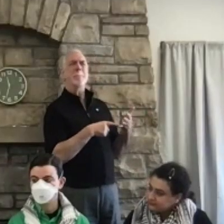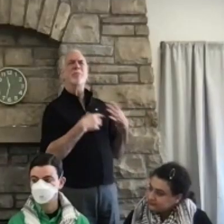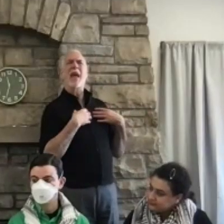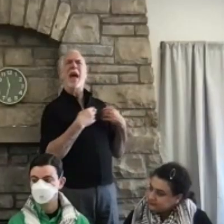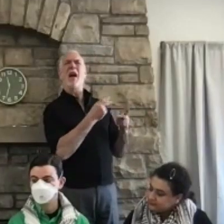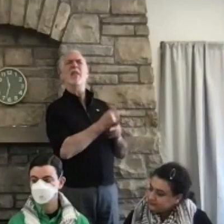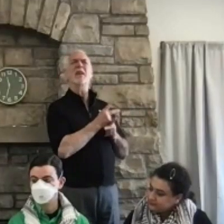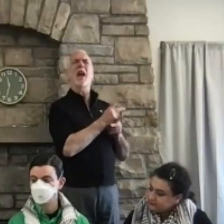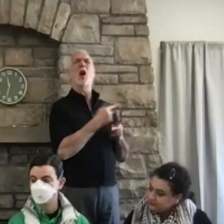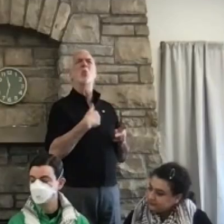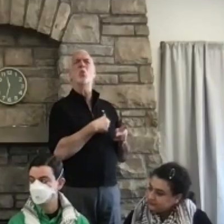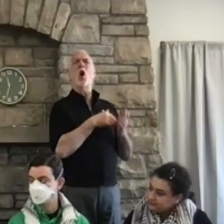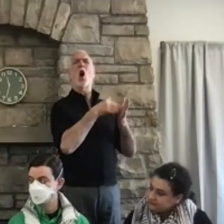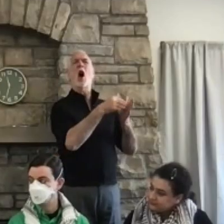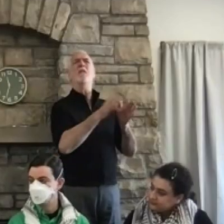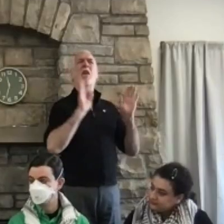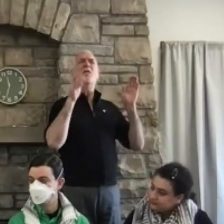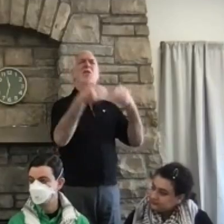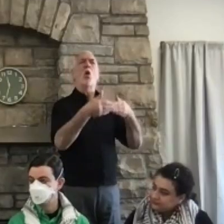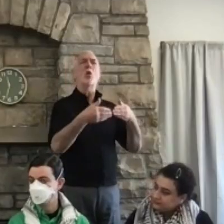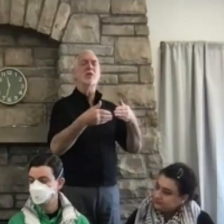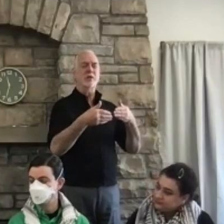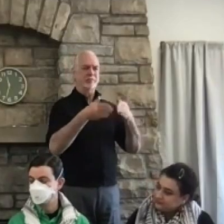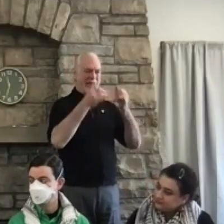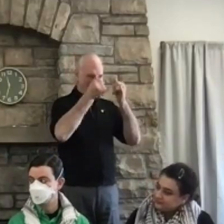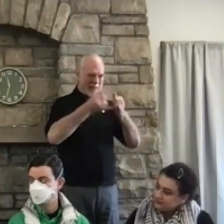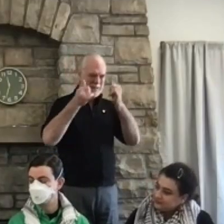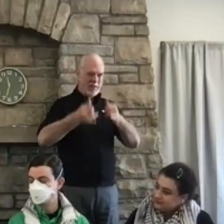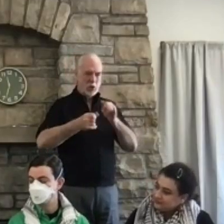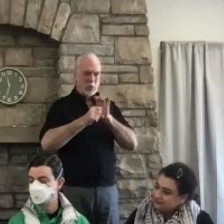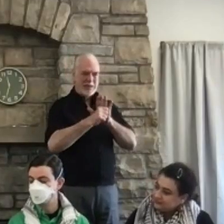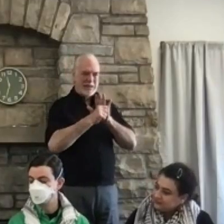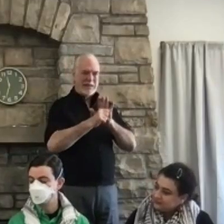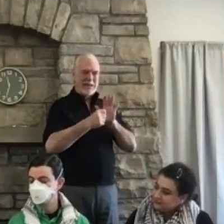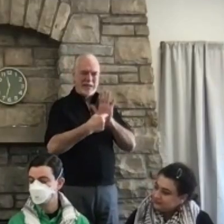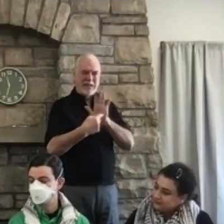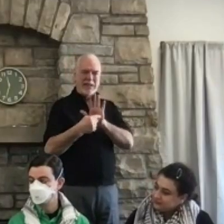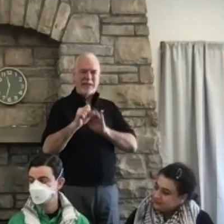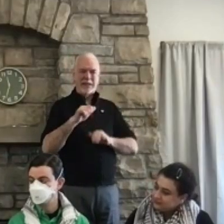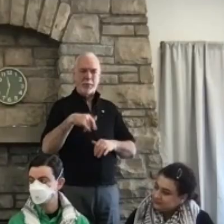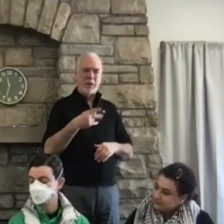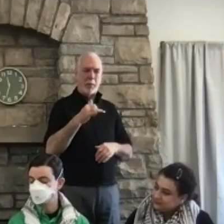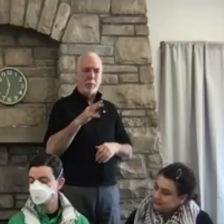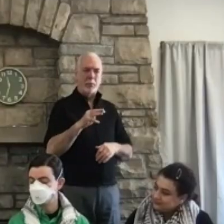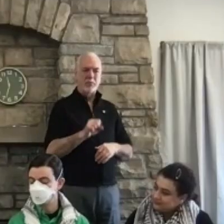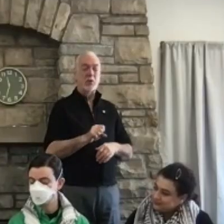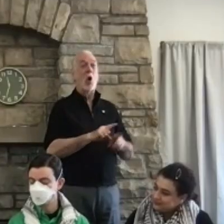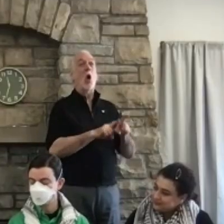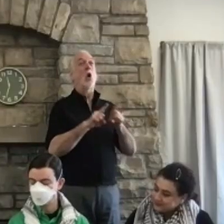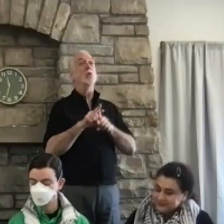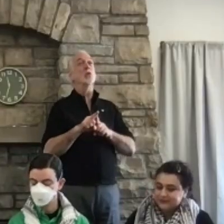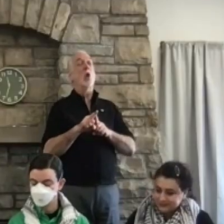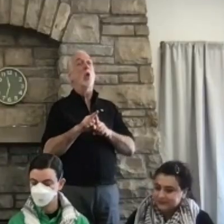healthcare, we often focus on treating individual symptoms, but there's also a need to address collective